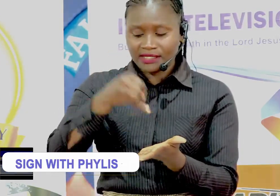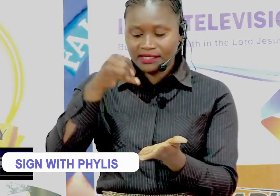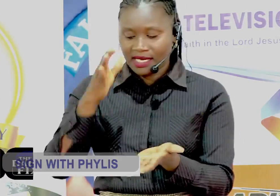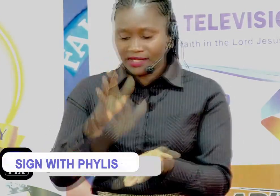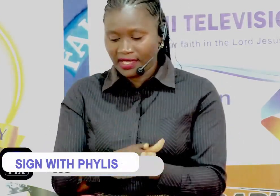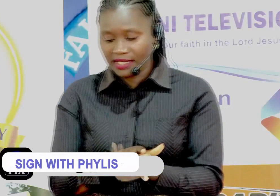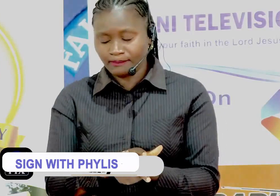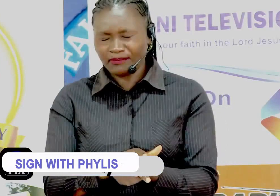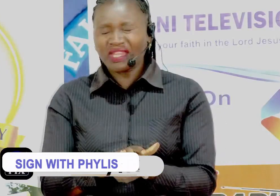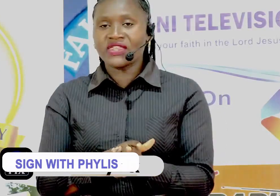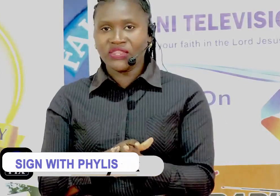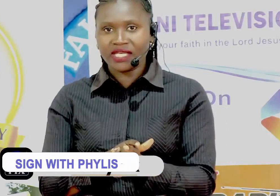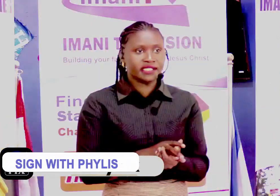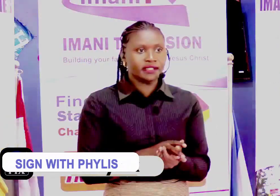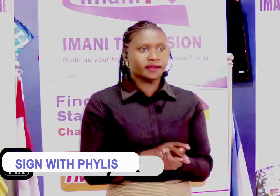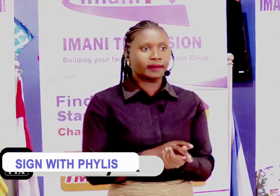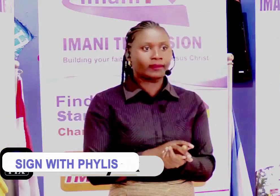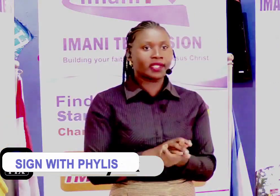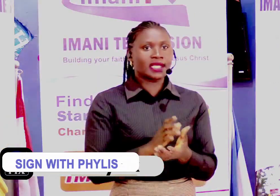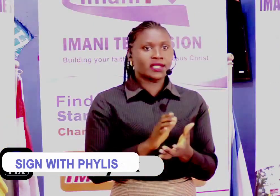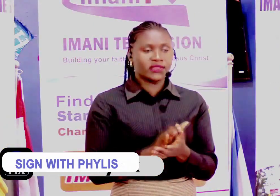And then they,